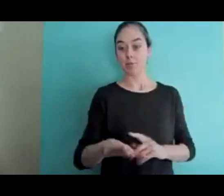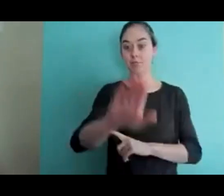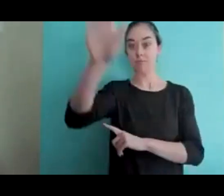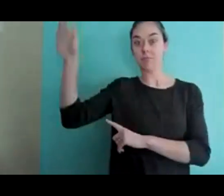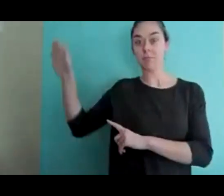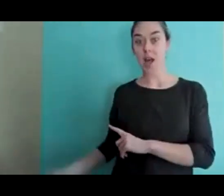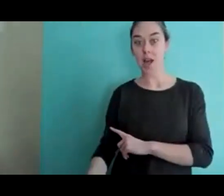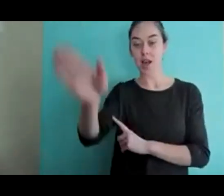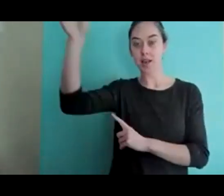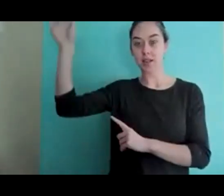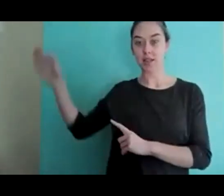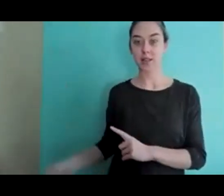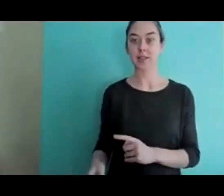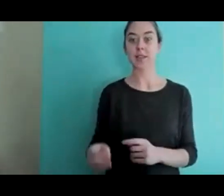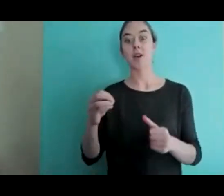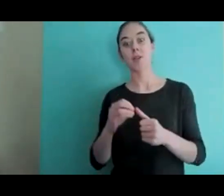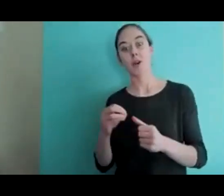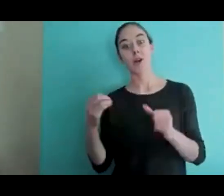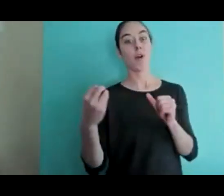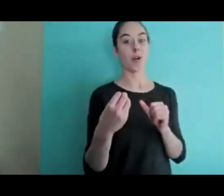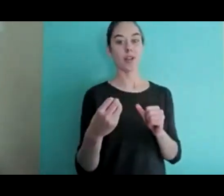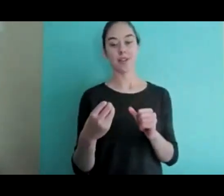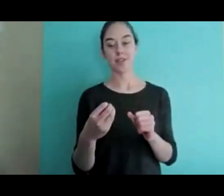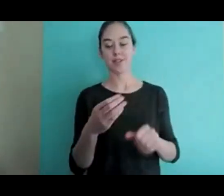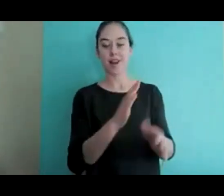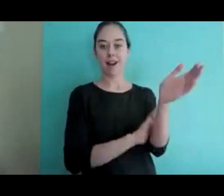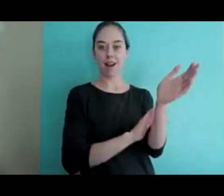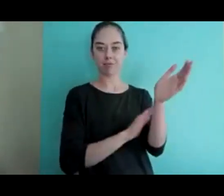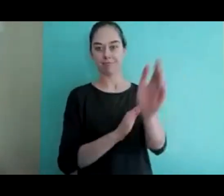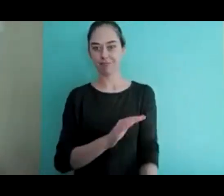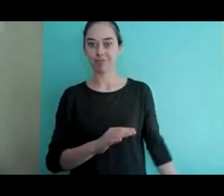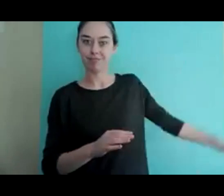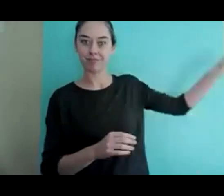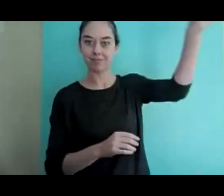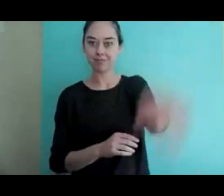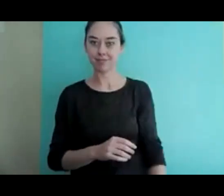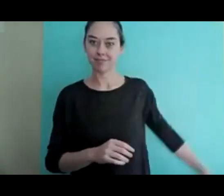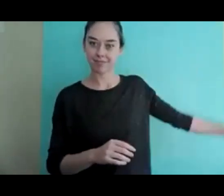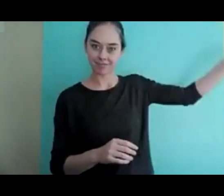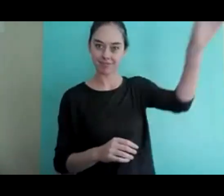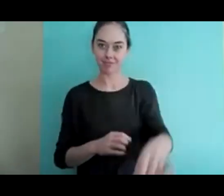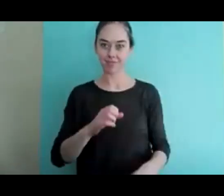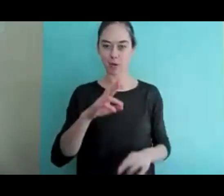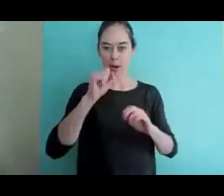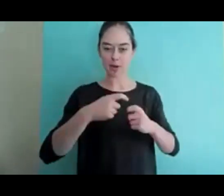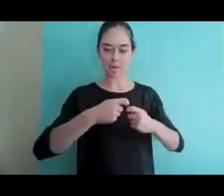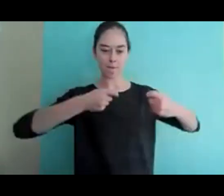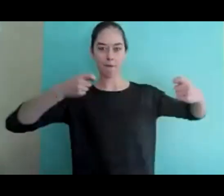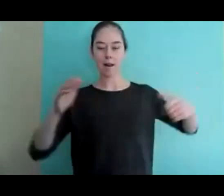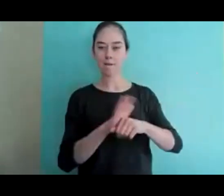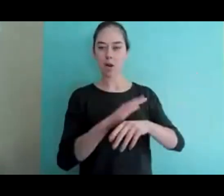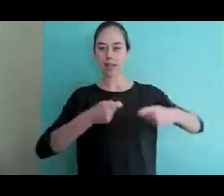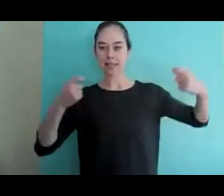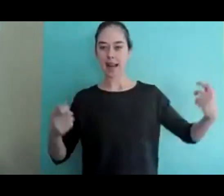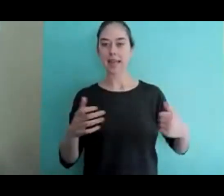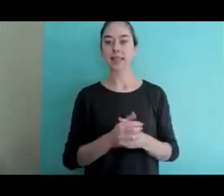direction. Now, the other arm. The other arm, let's go. Full extension. And